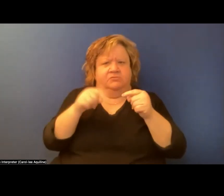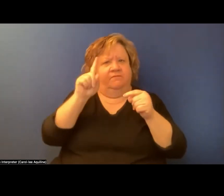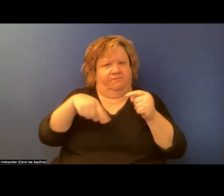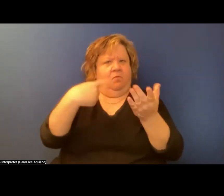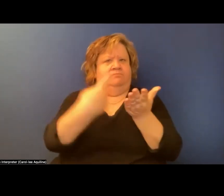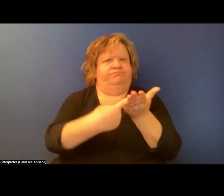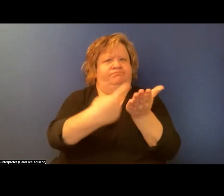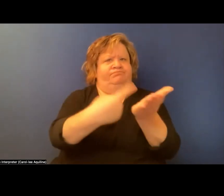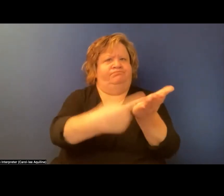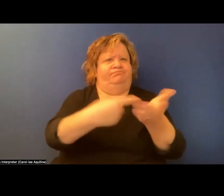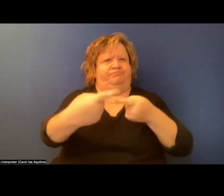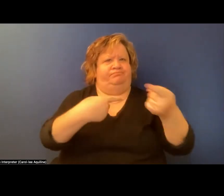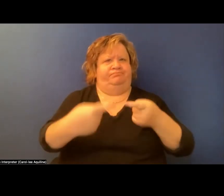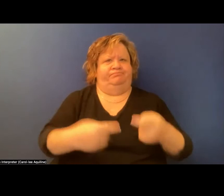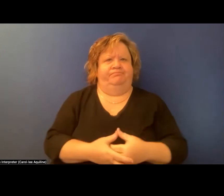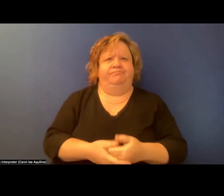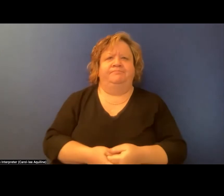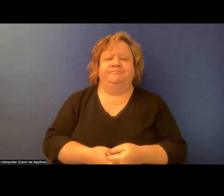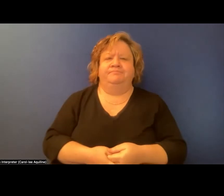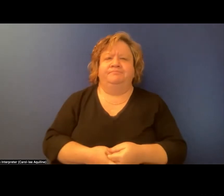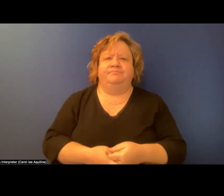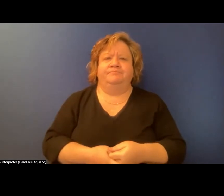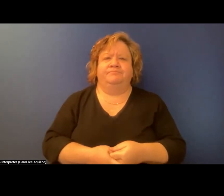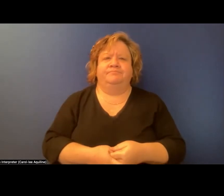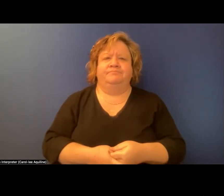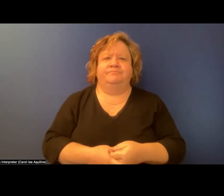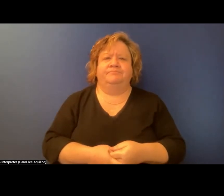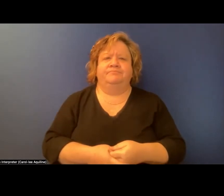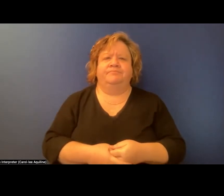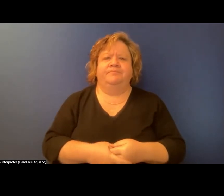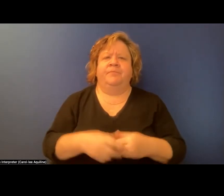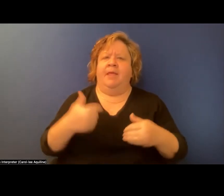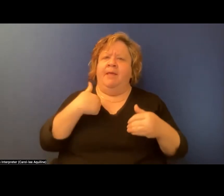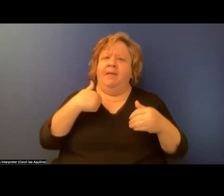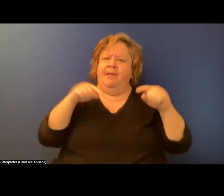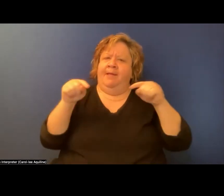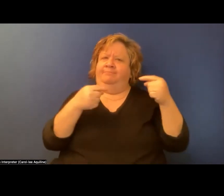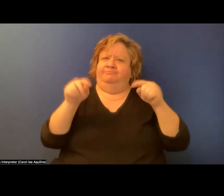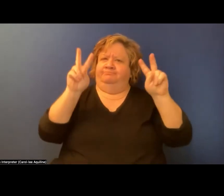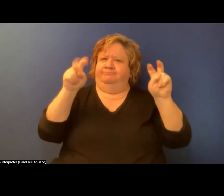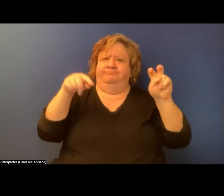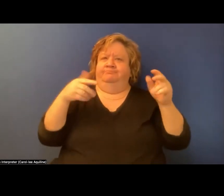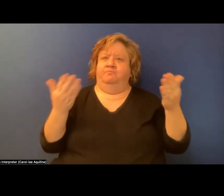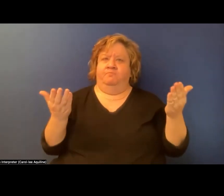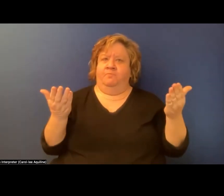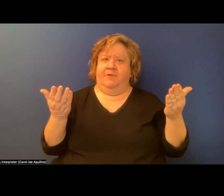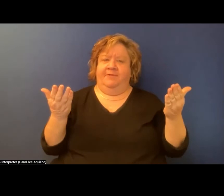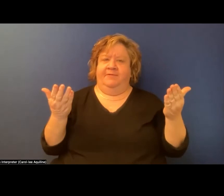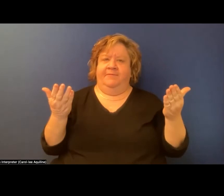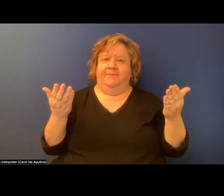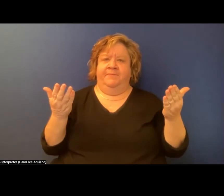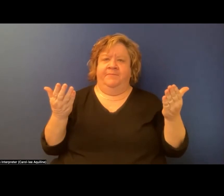I am going to talk about what we did in COP26 and how is it going